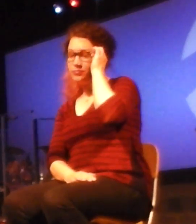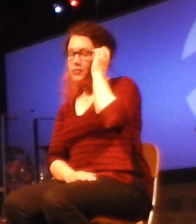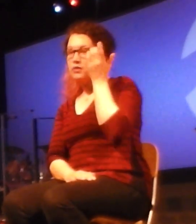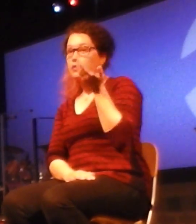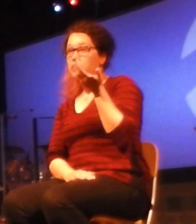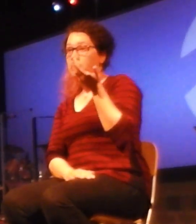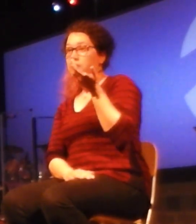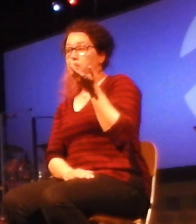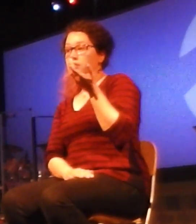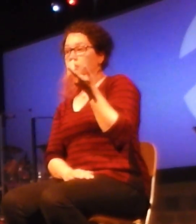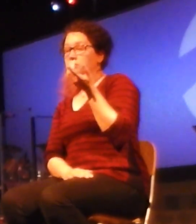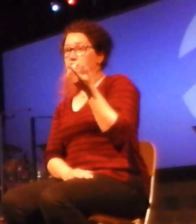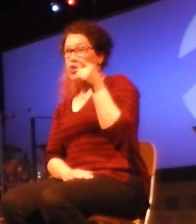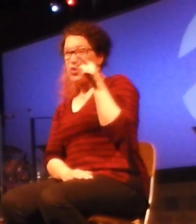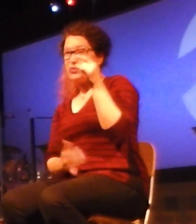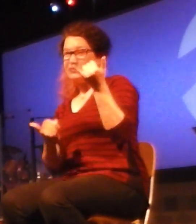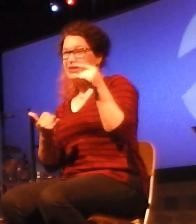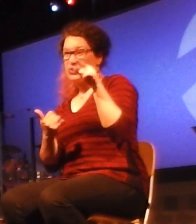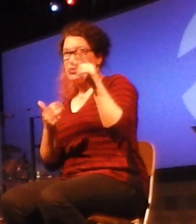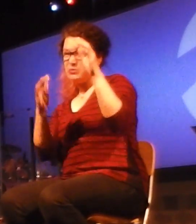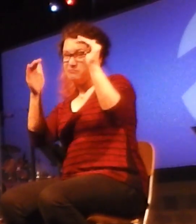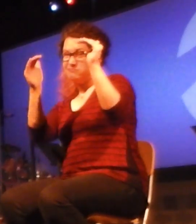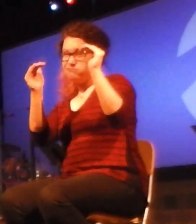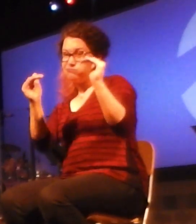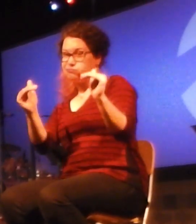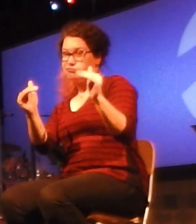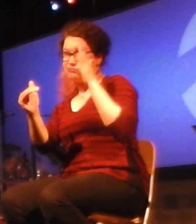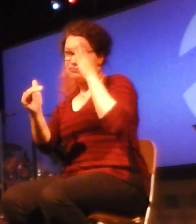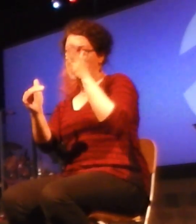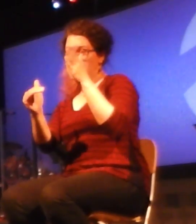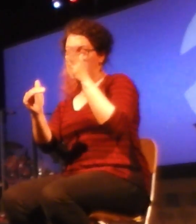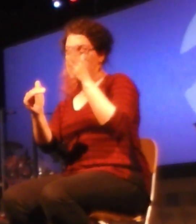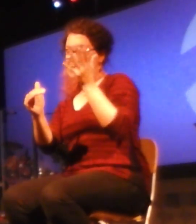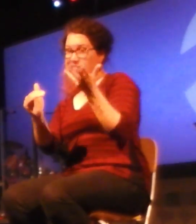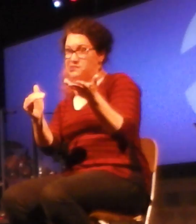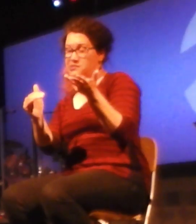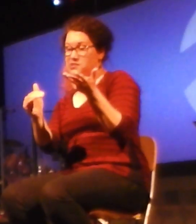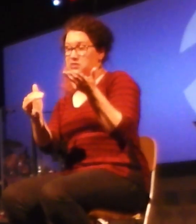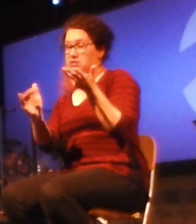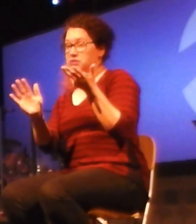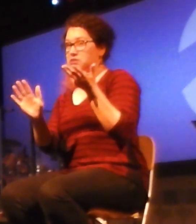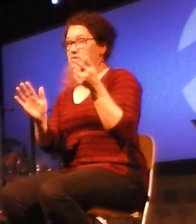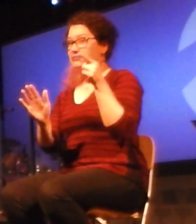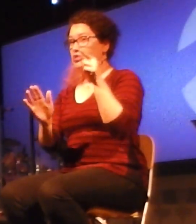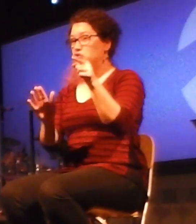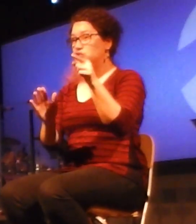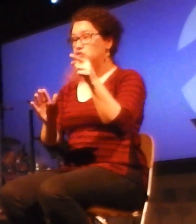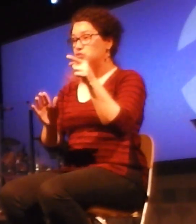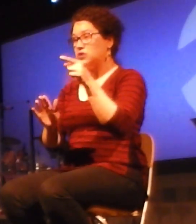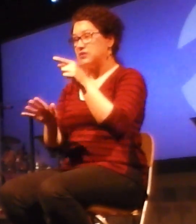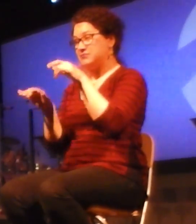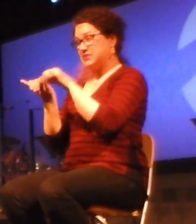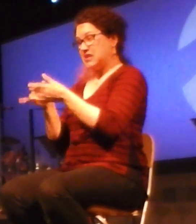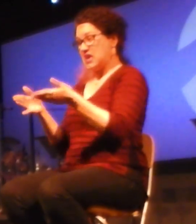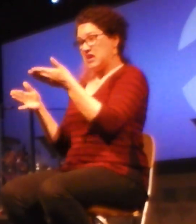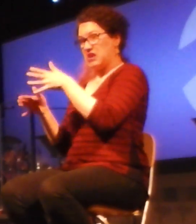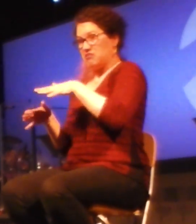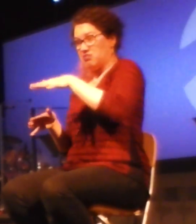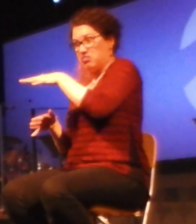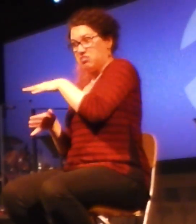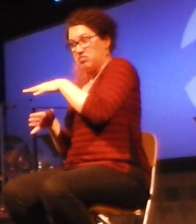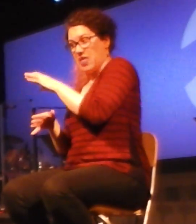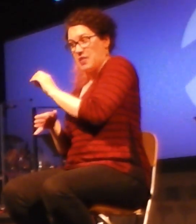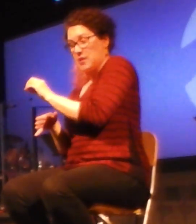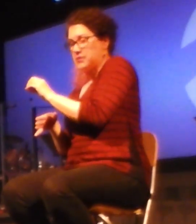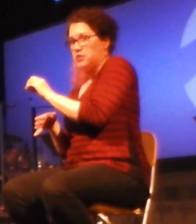we're actually going to demote you. And we actually you're not going to be in this division of the company anymore,